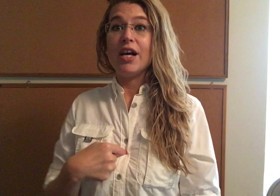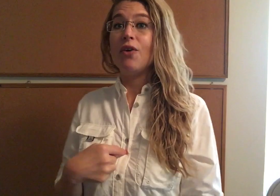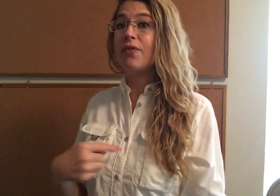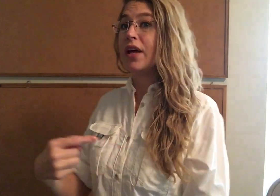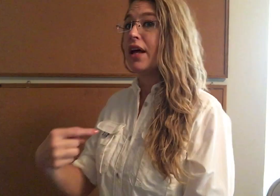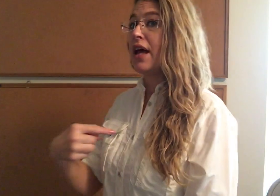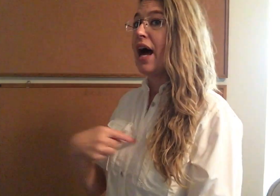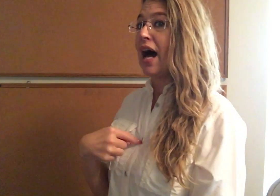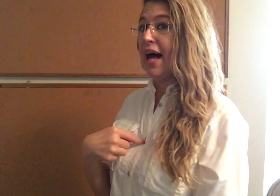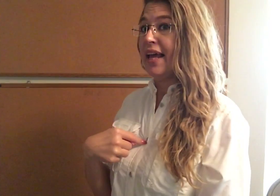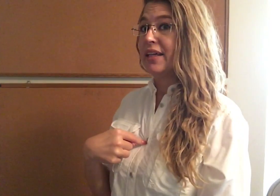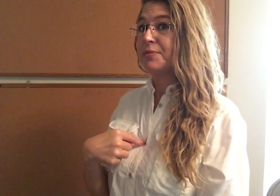yourself. I.